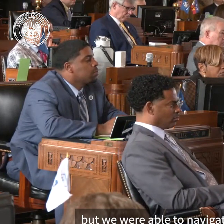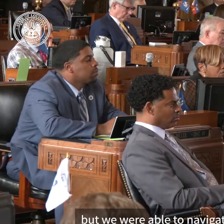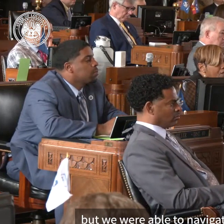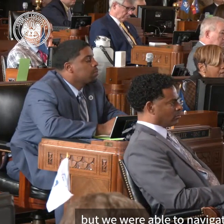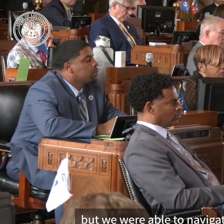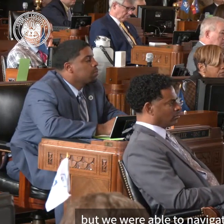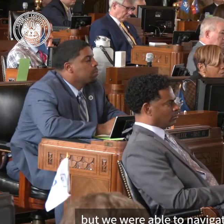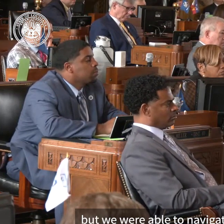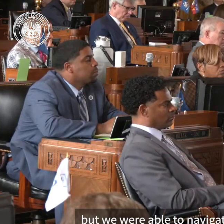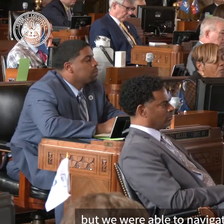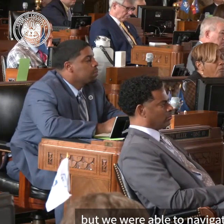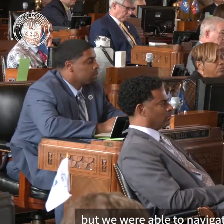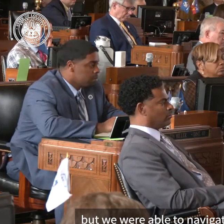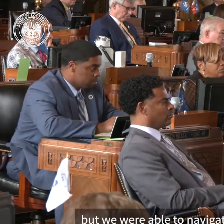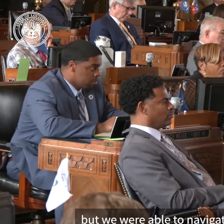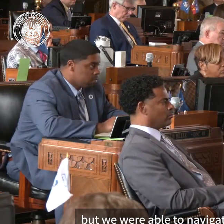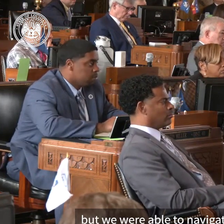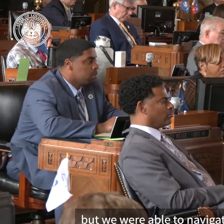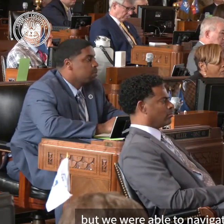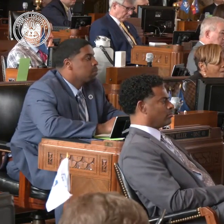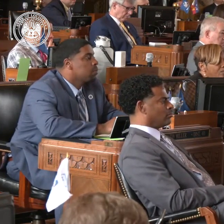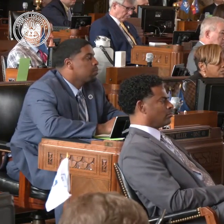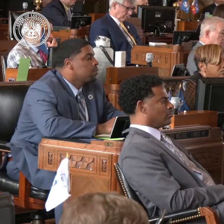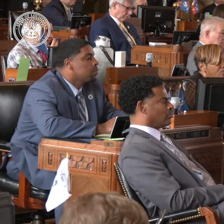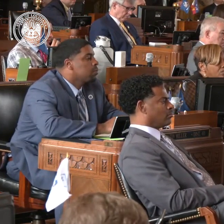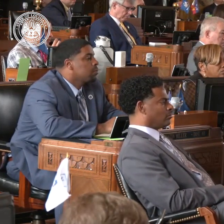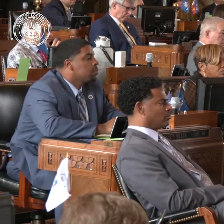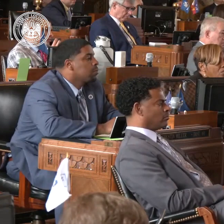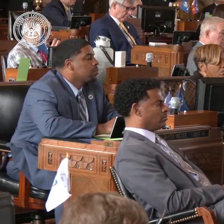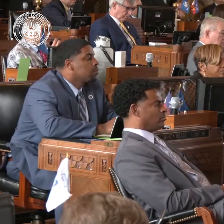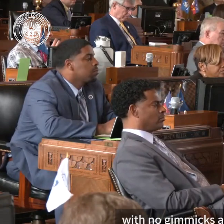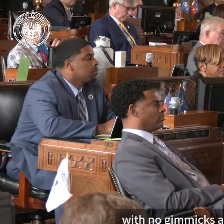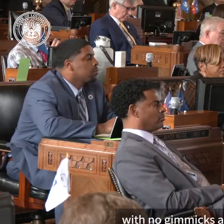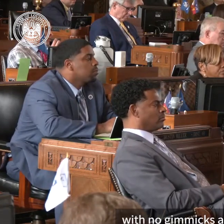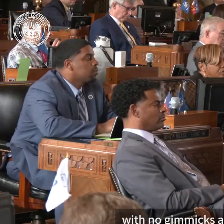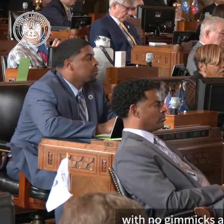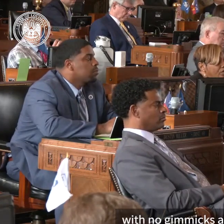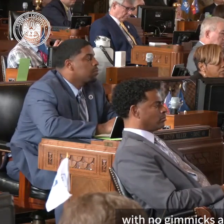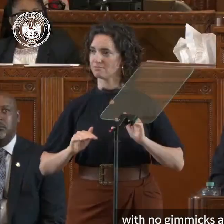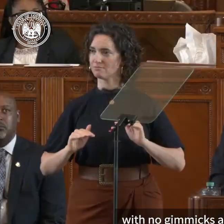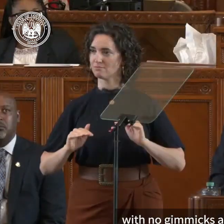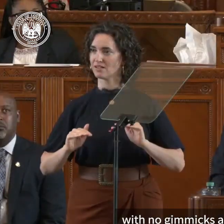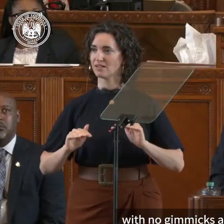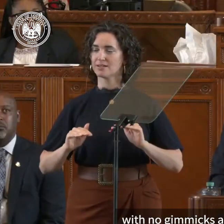able to navigate a balanced approach with no